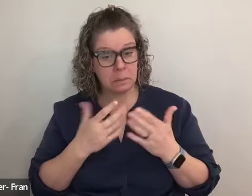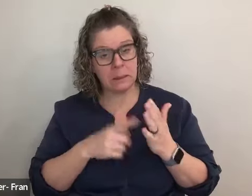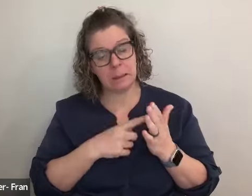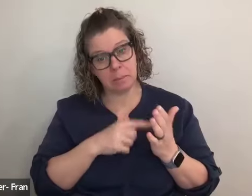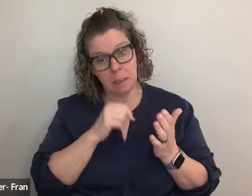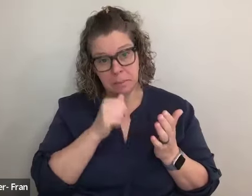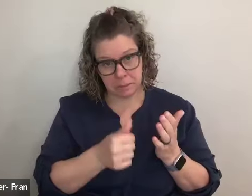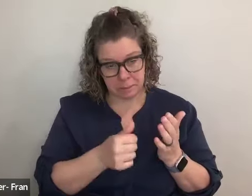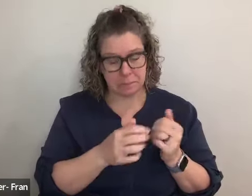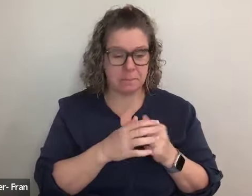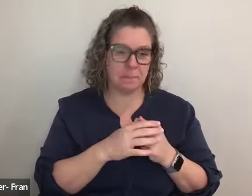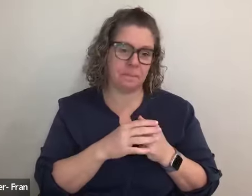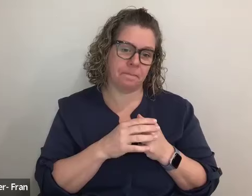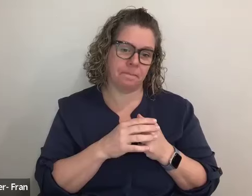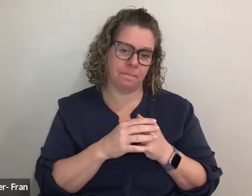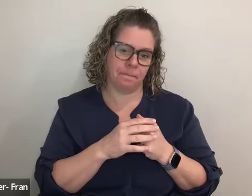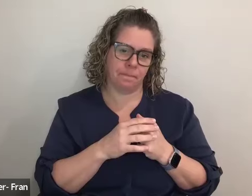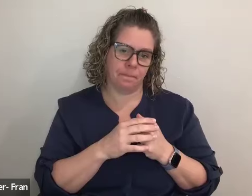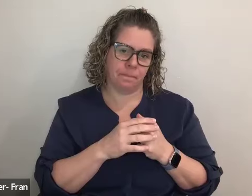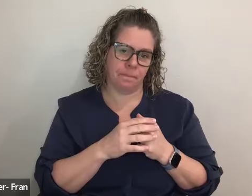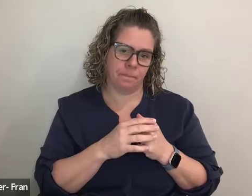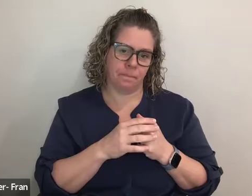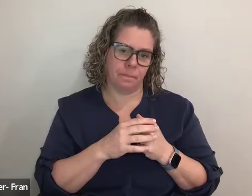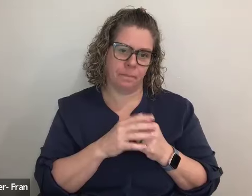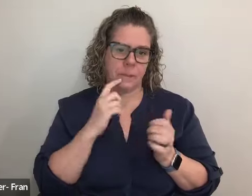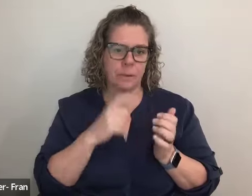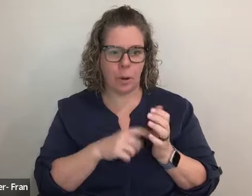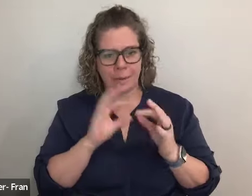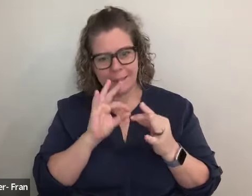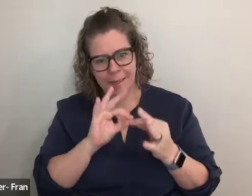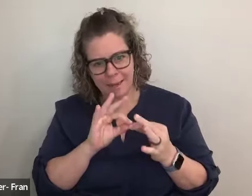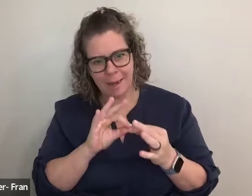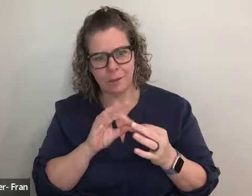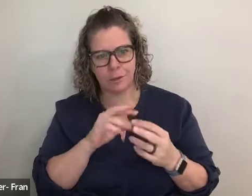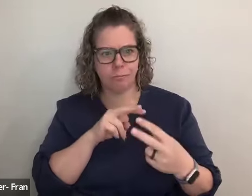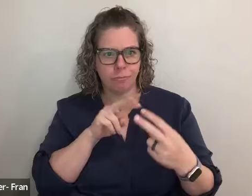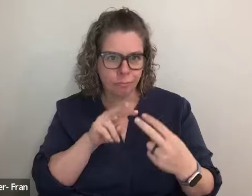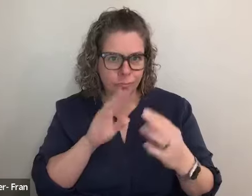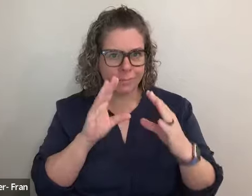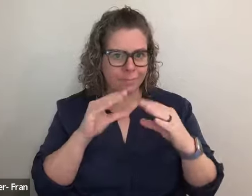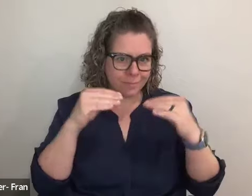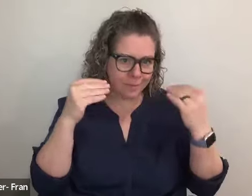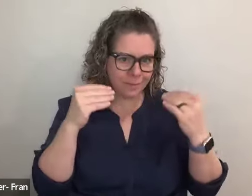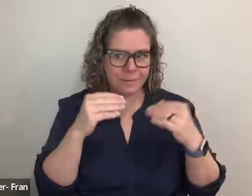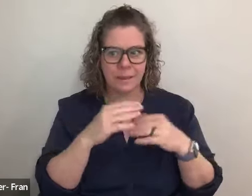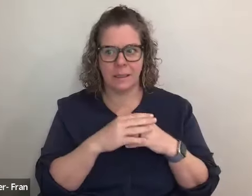not. Just kind of noticing the connection, the smiles, that process